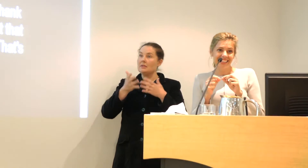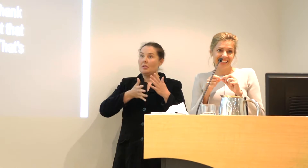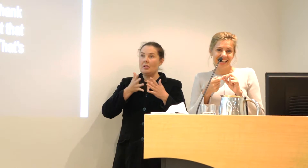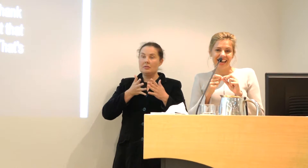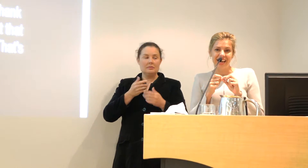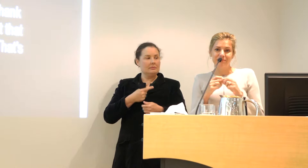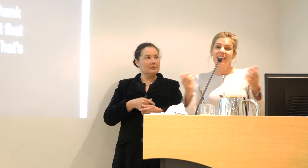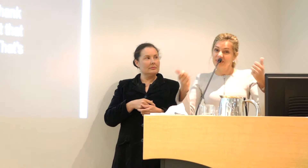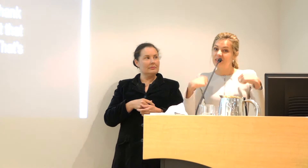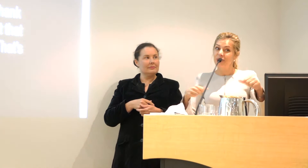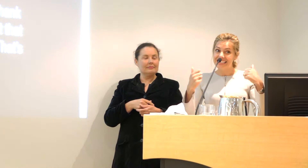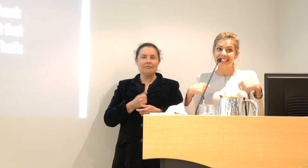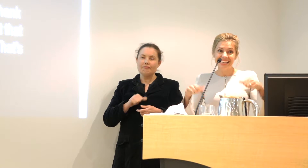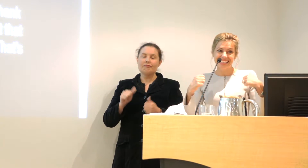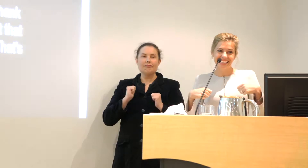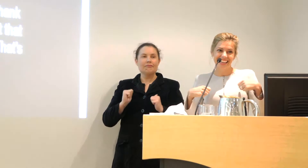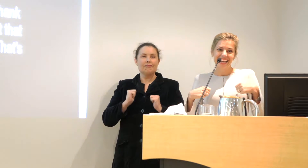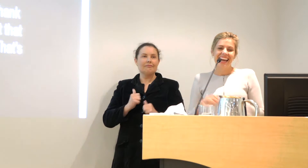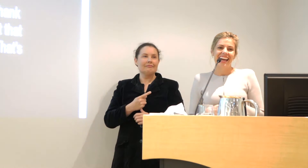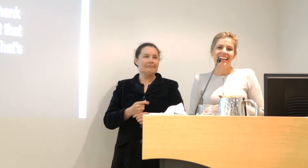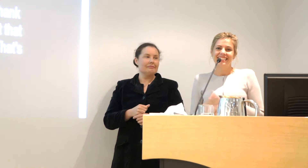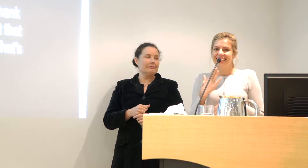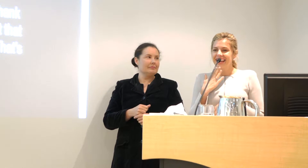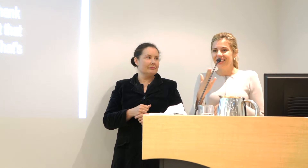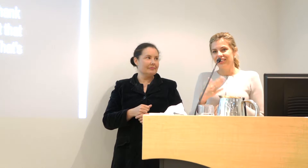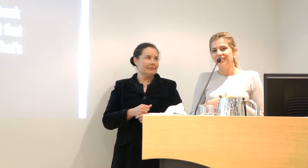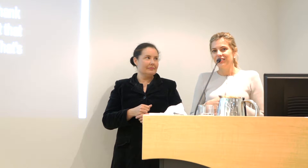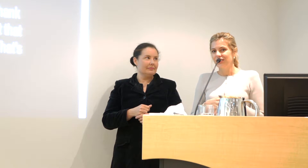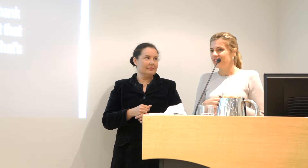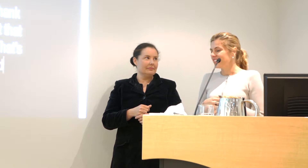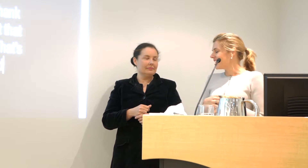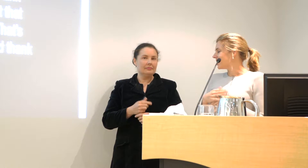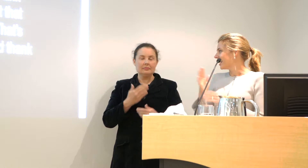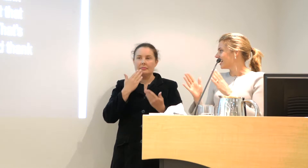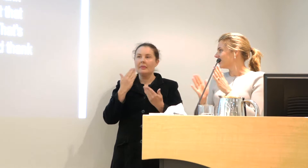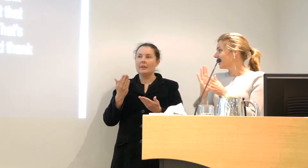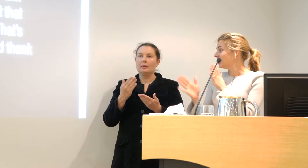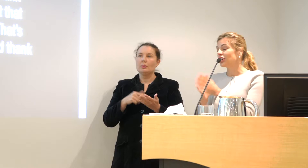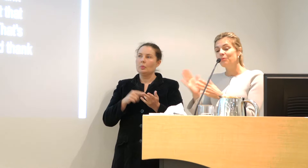sign, but I'm still practicing. And thank you to the